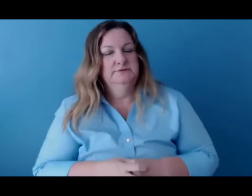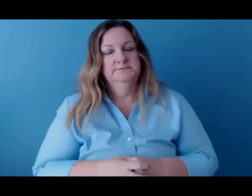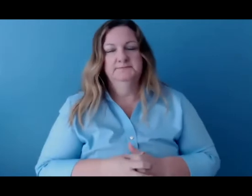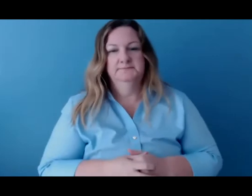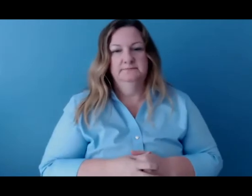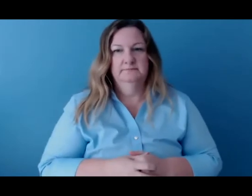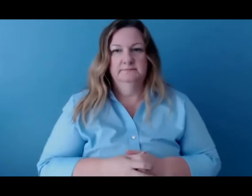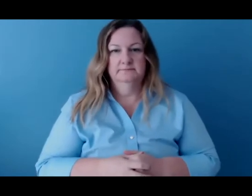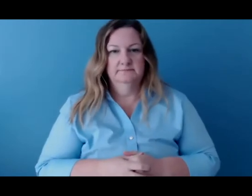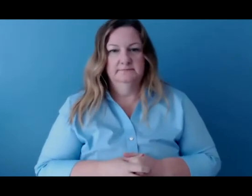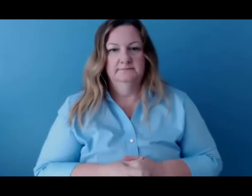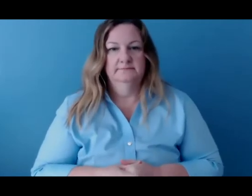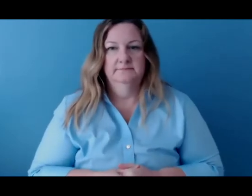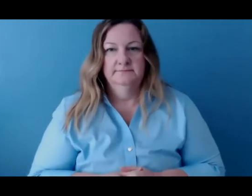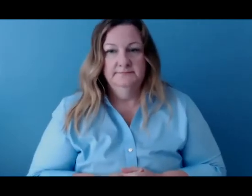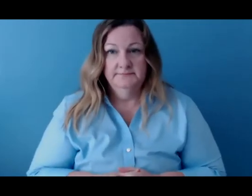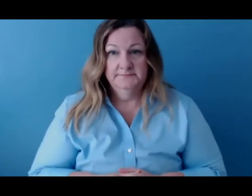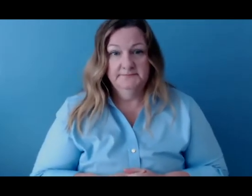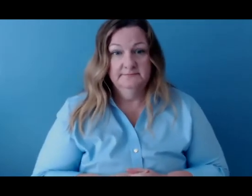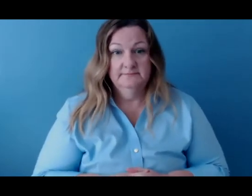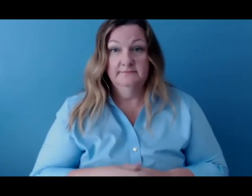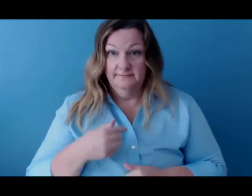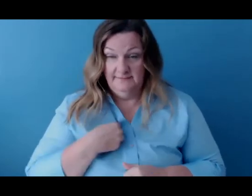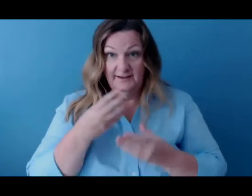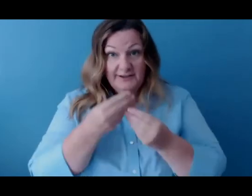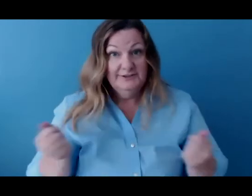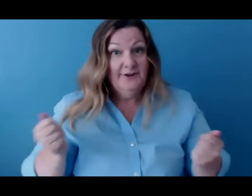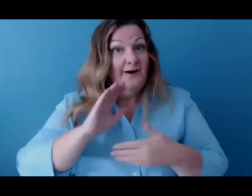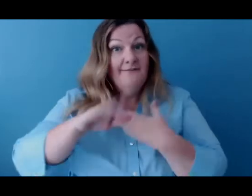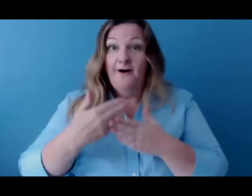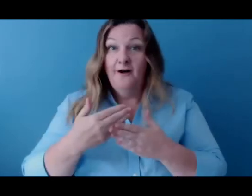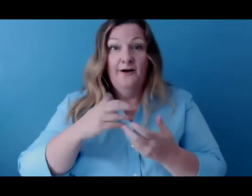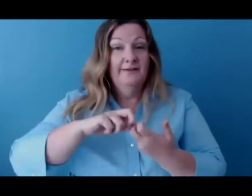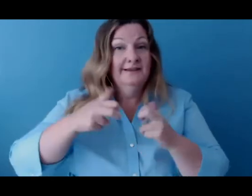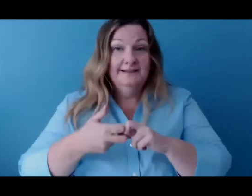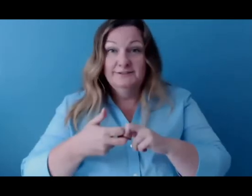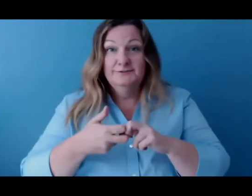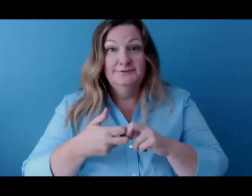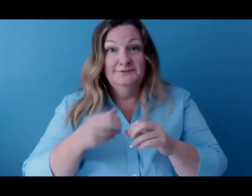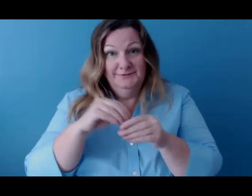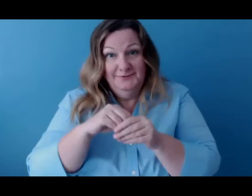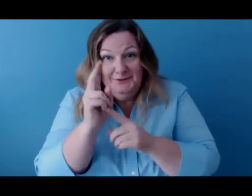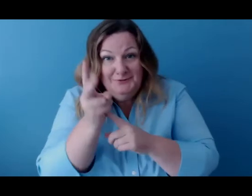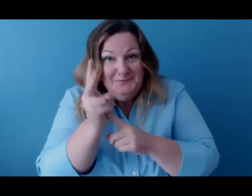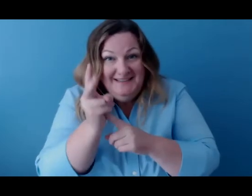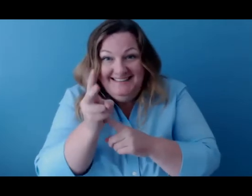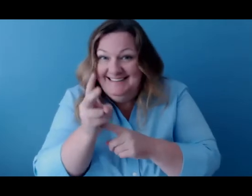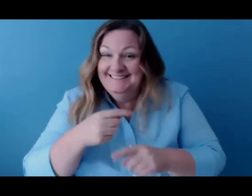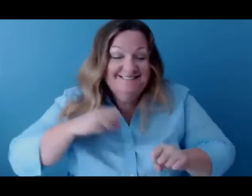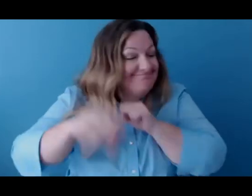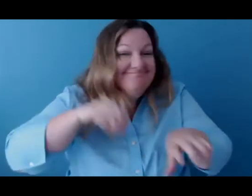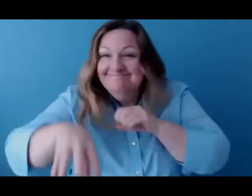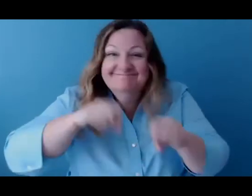I'll solve all of our issues that our country's been going on, especially in law enforcement, in these next 2.5 minutes. So get ready, everybody. Here we